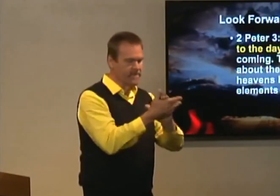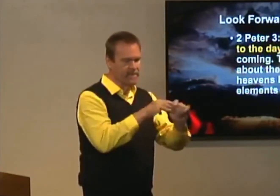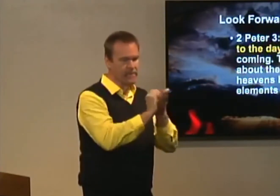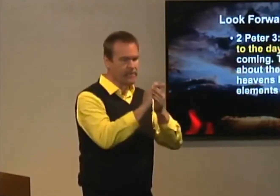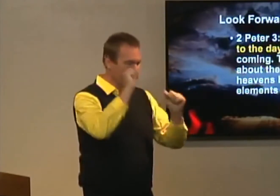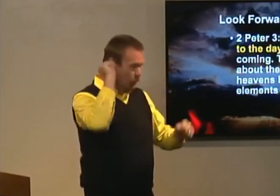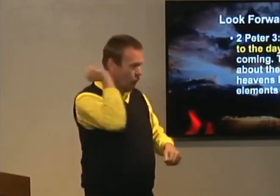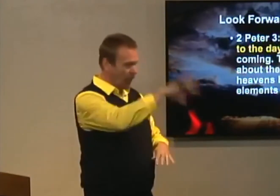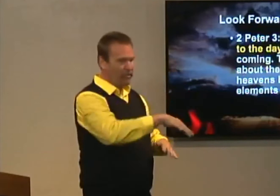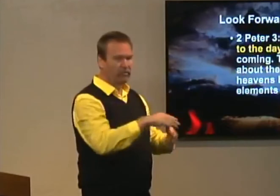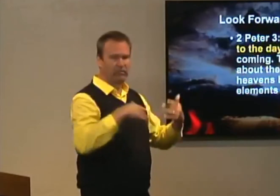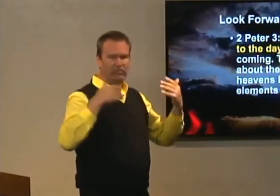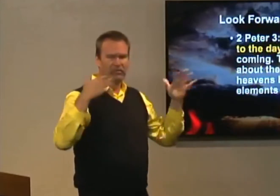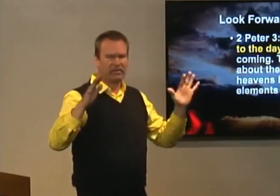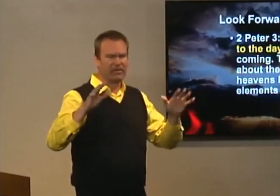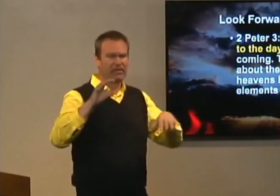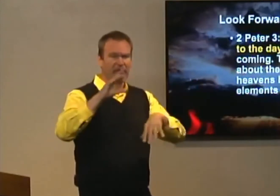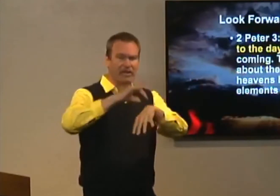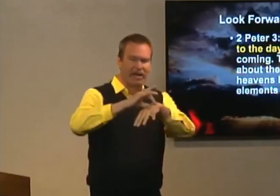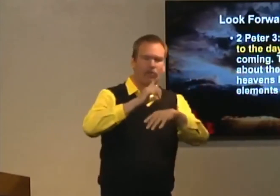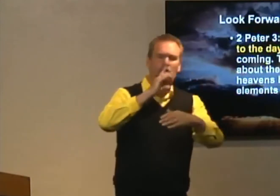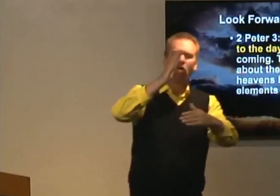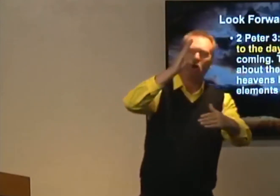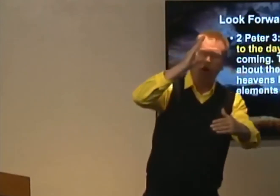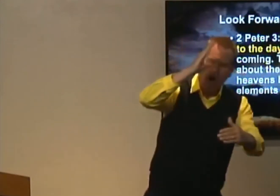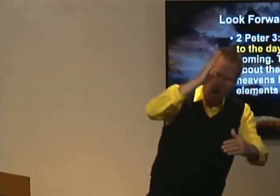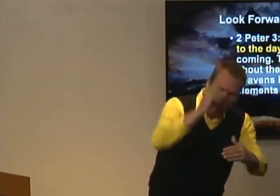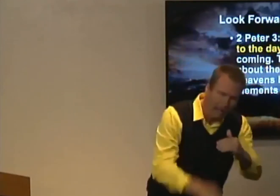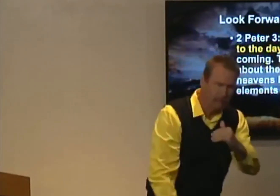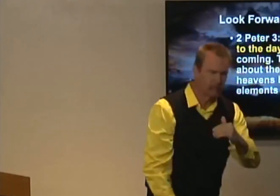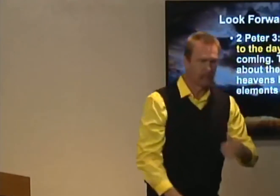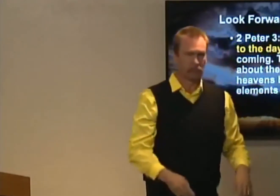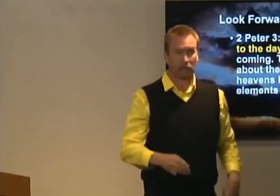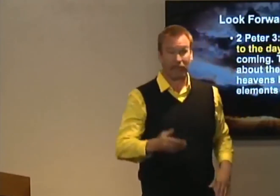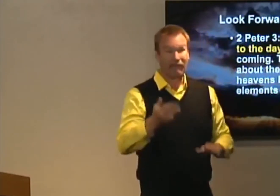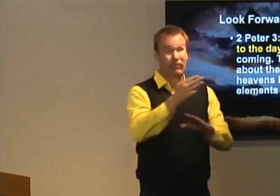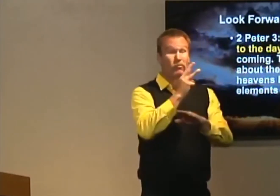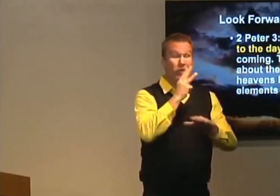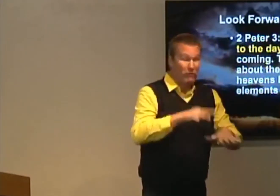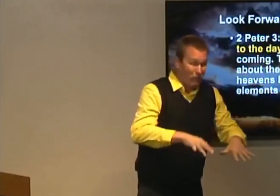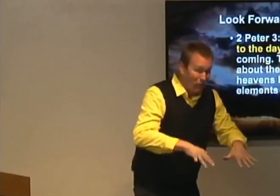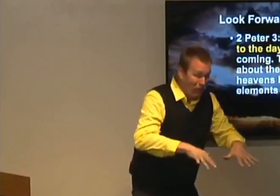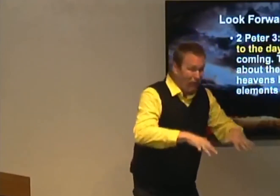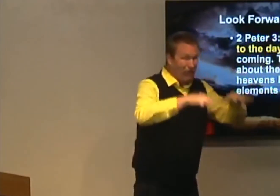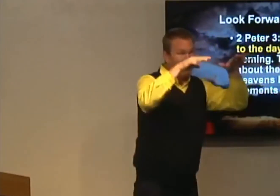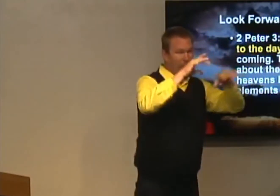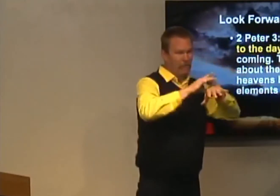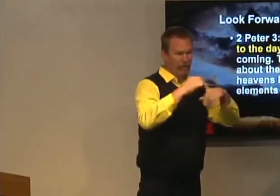All be gone. Just like that. The earth will be ended.